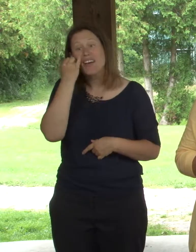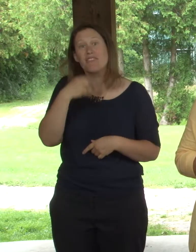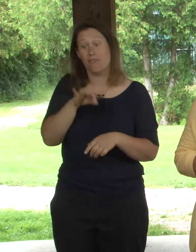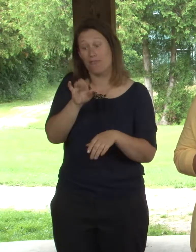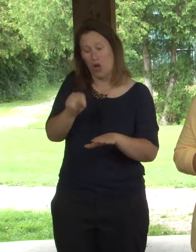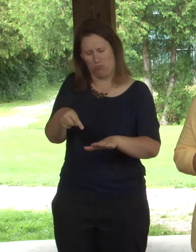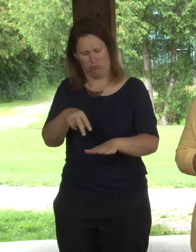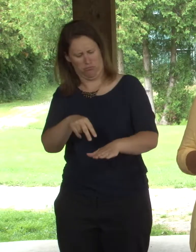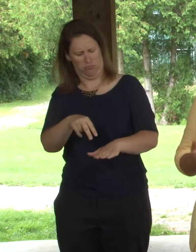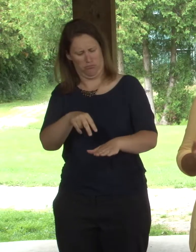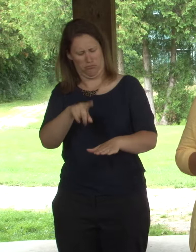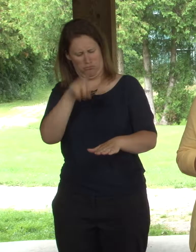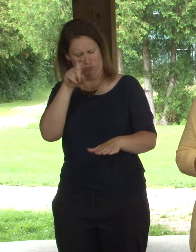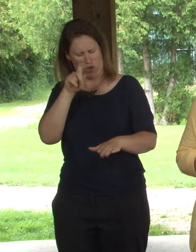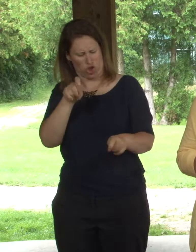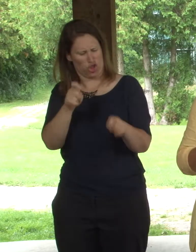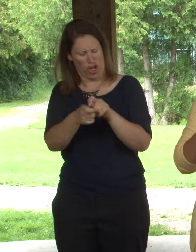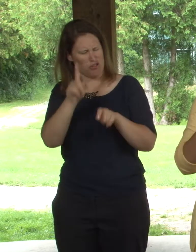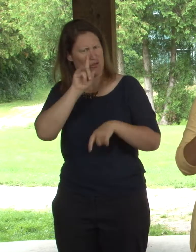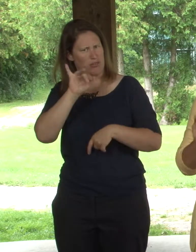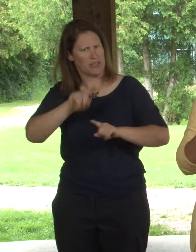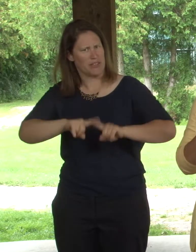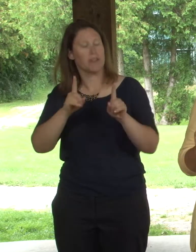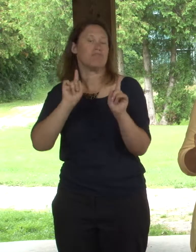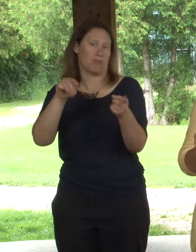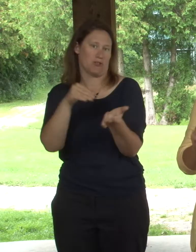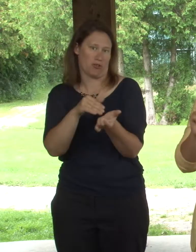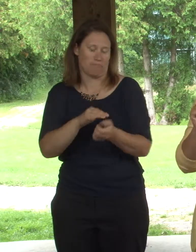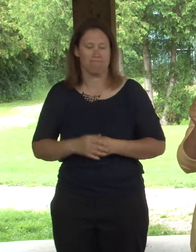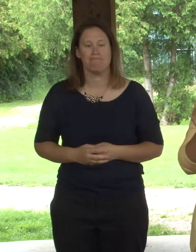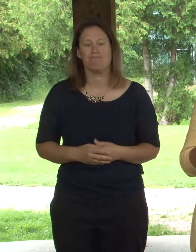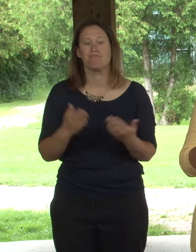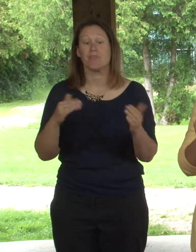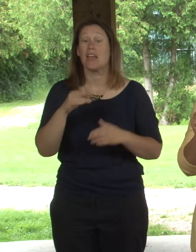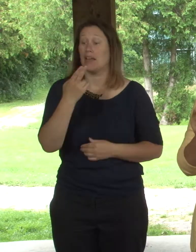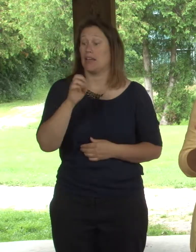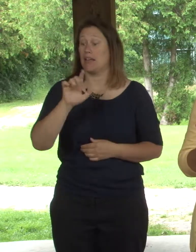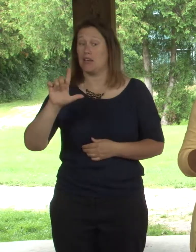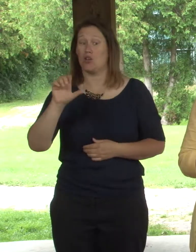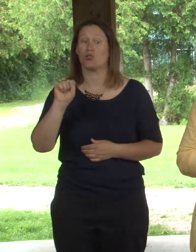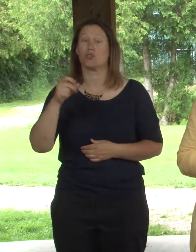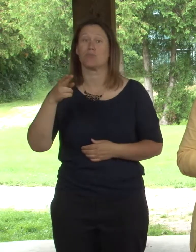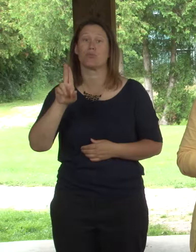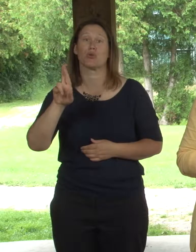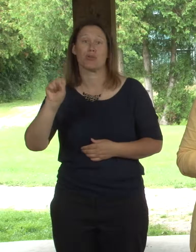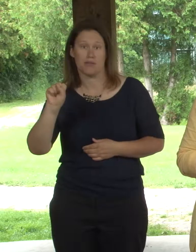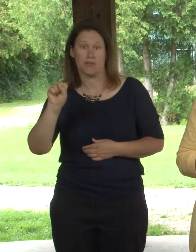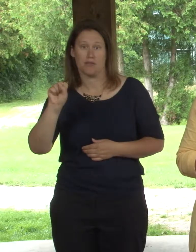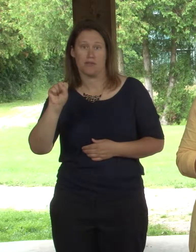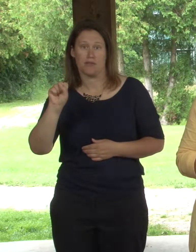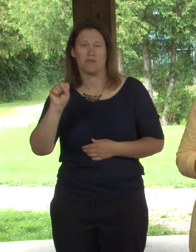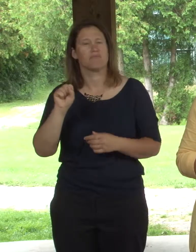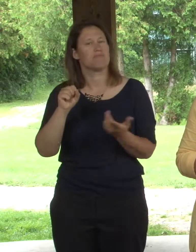feet. Heel spurs, again, another abnormal growth within the bone, within the tissue